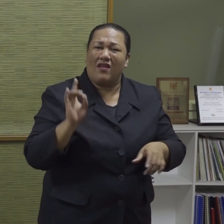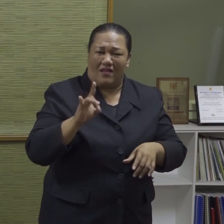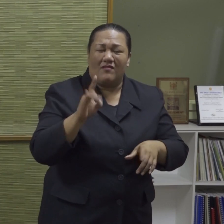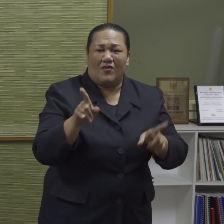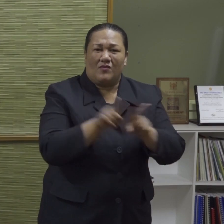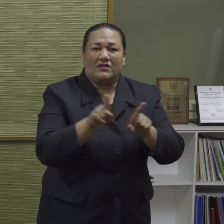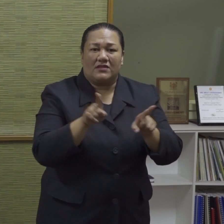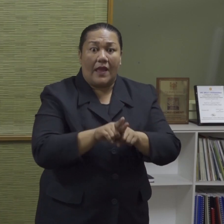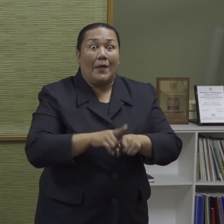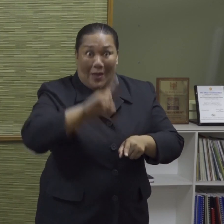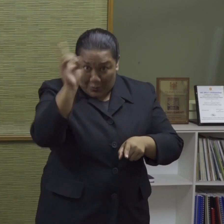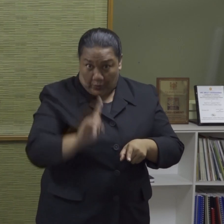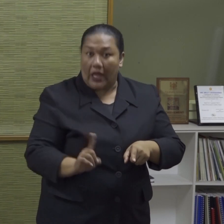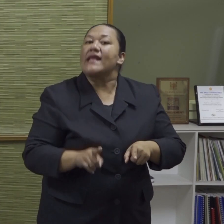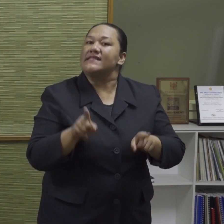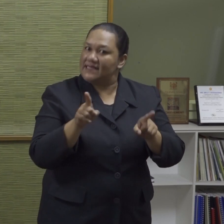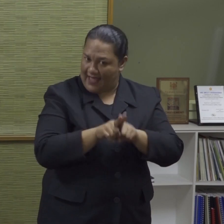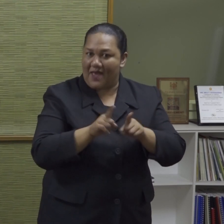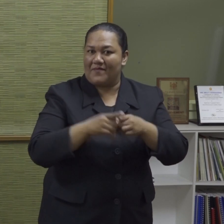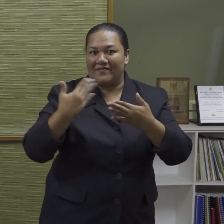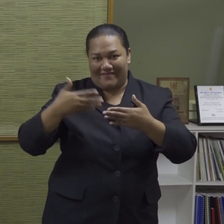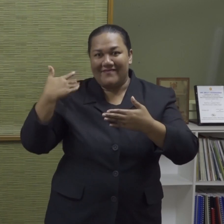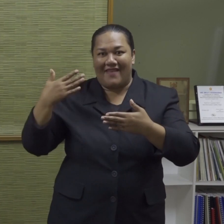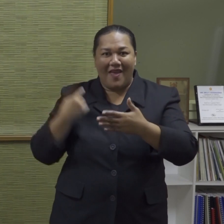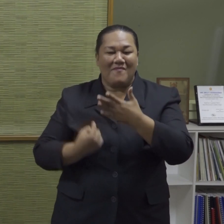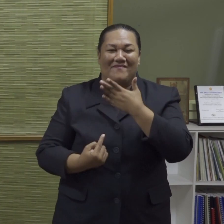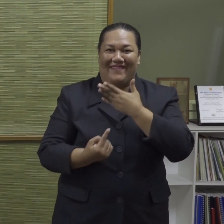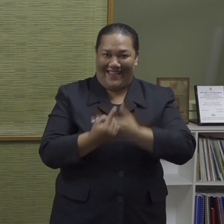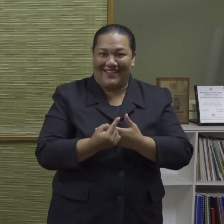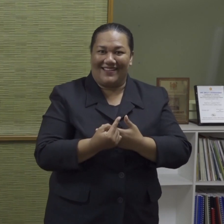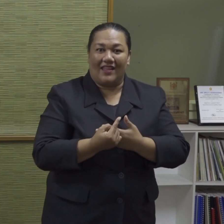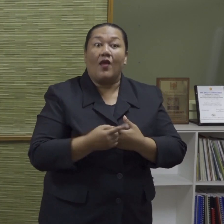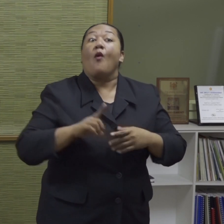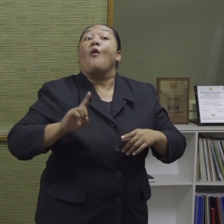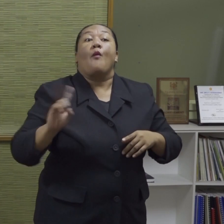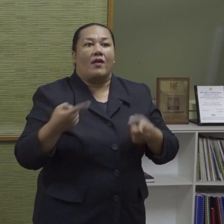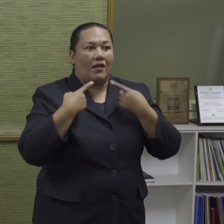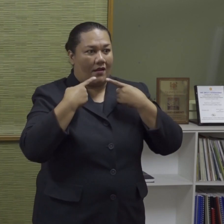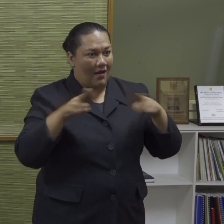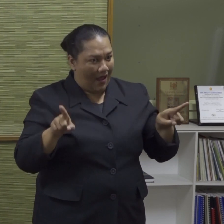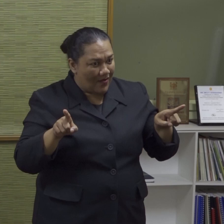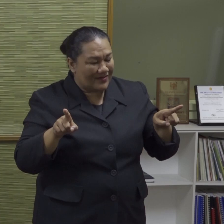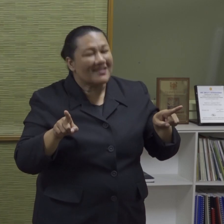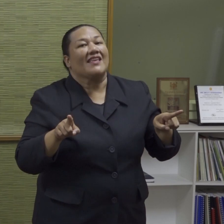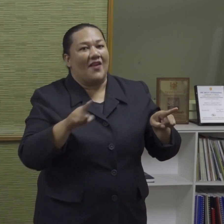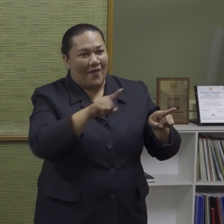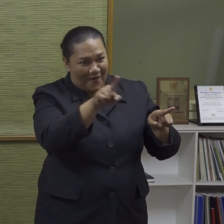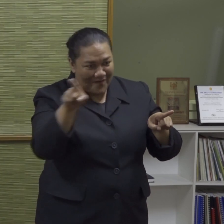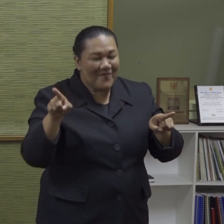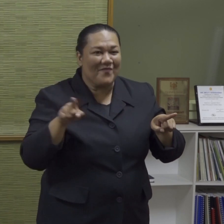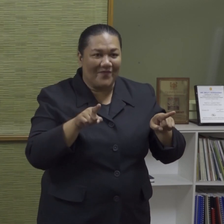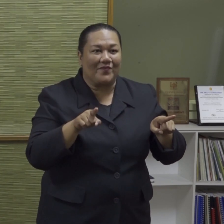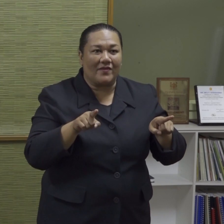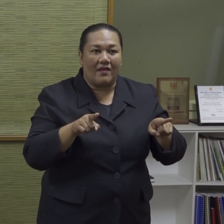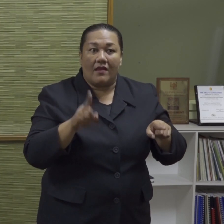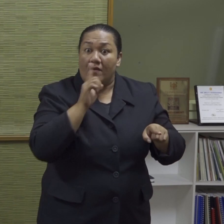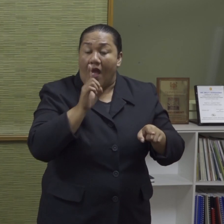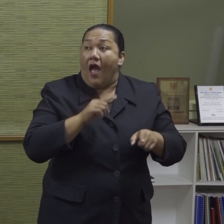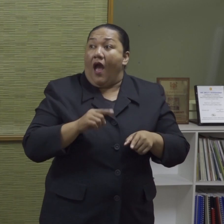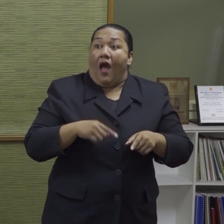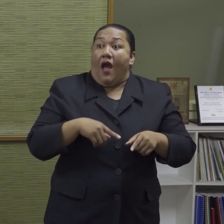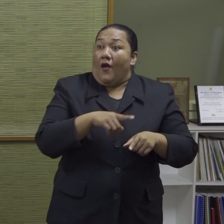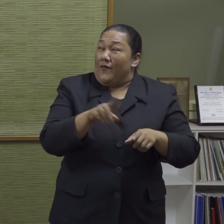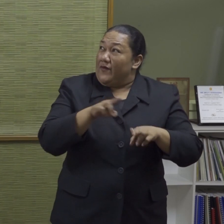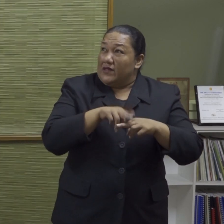same thing we did back then to our fellow Fijians with a looming weather that is currently approaching us.